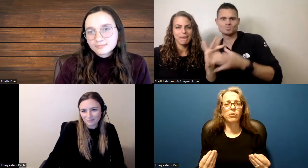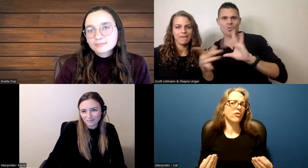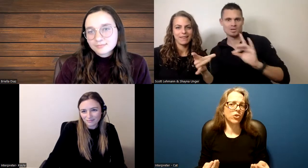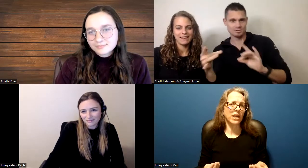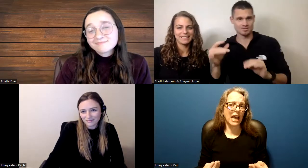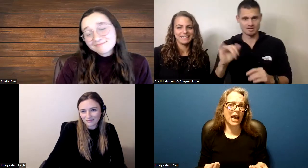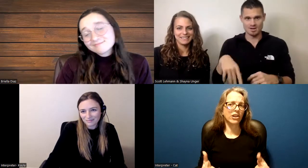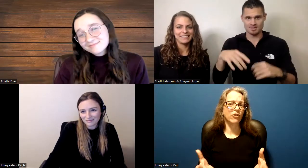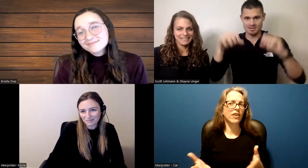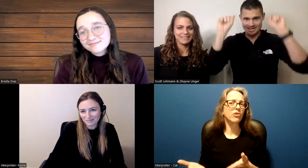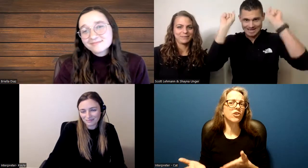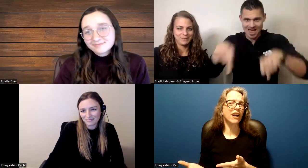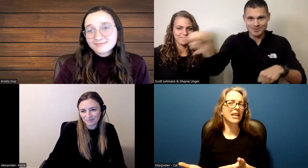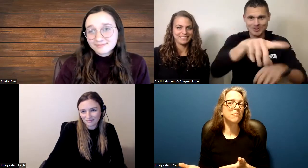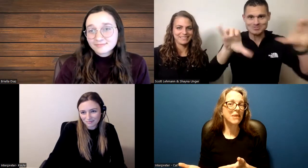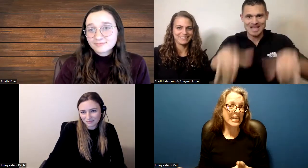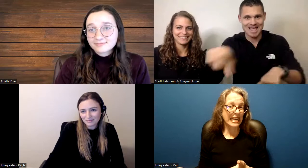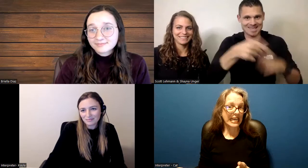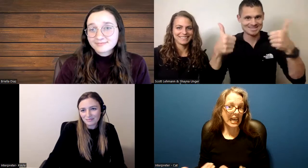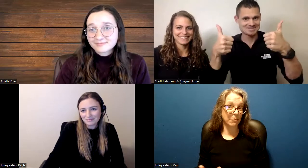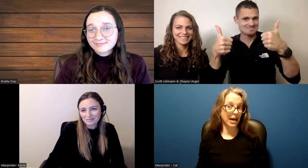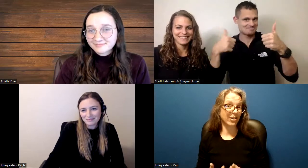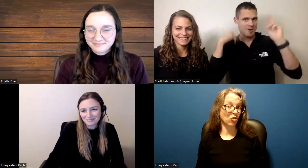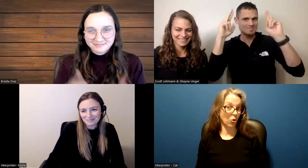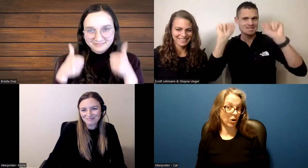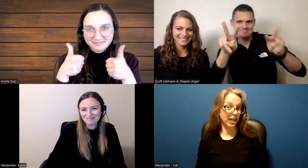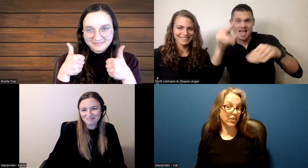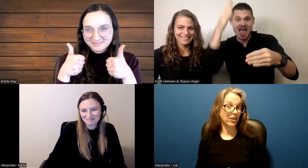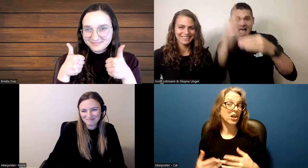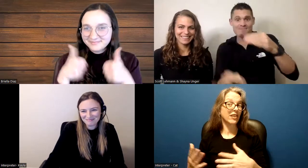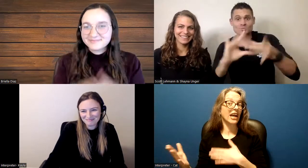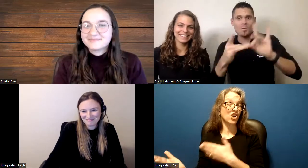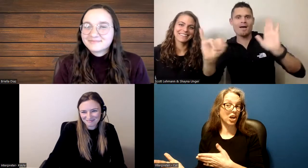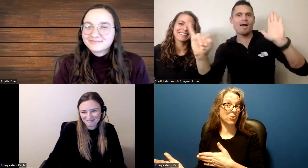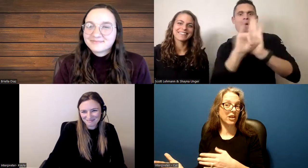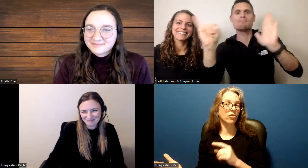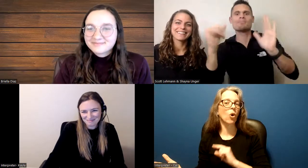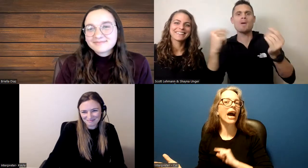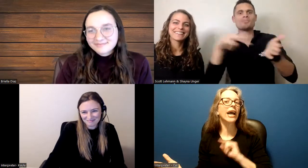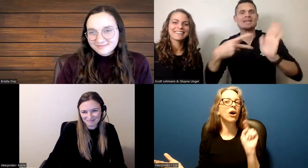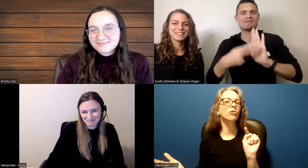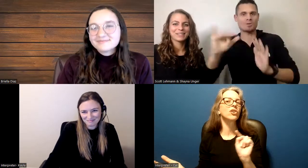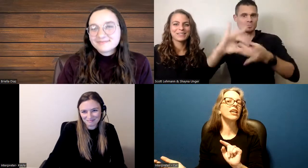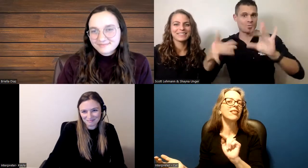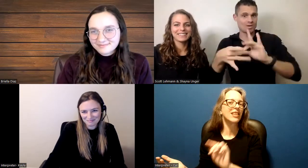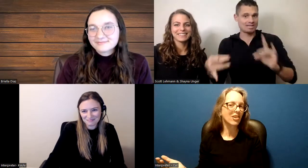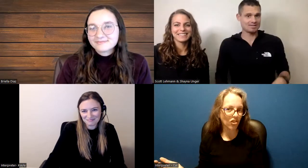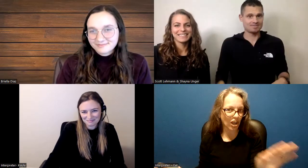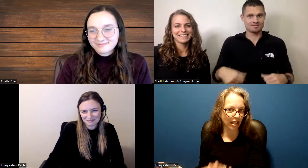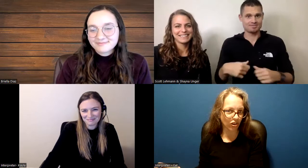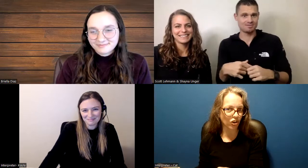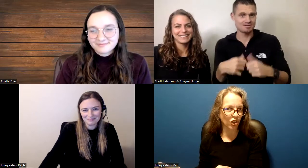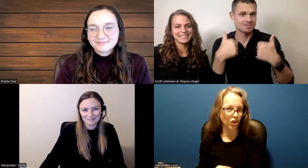whole purpose of doing that is for them to find meaning in my story that I share with them. So I am posing